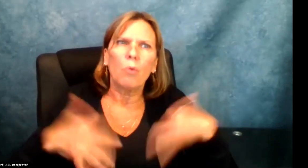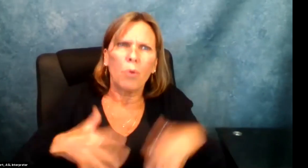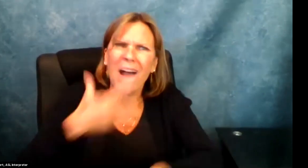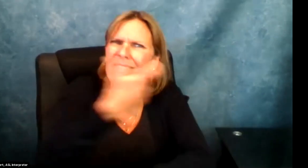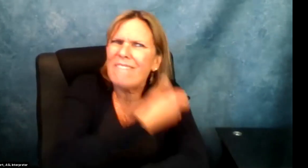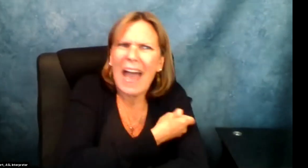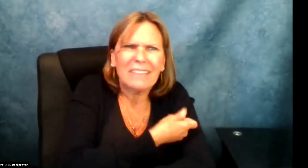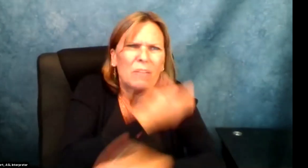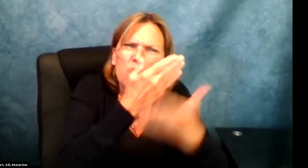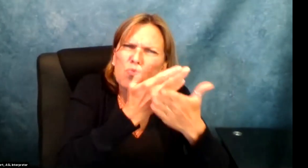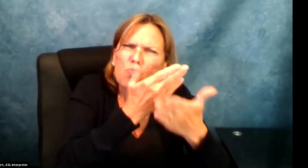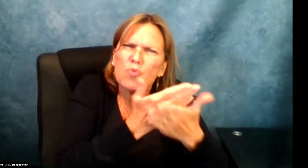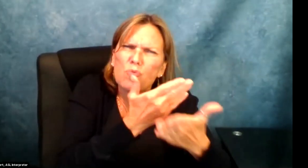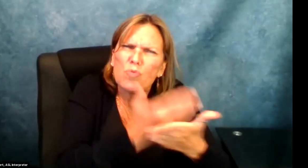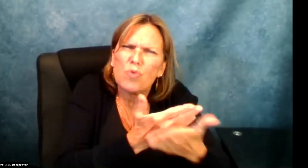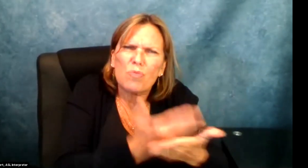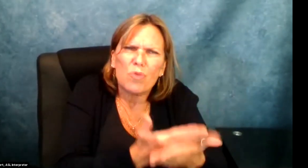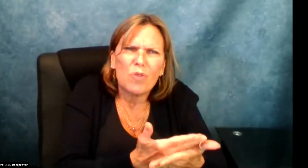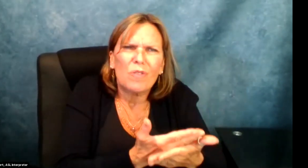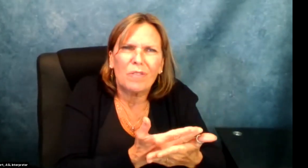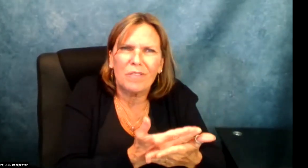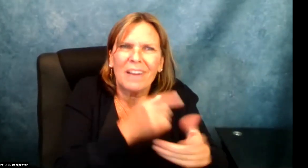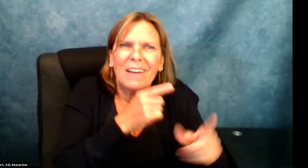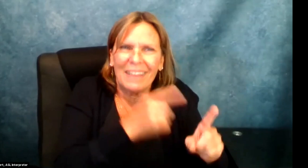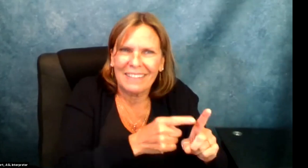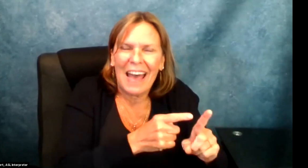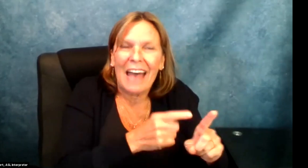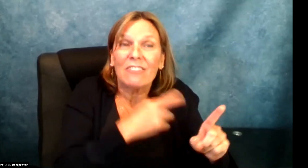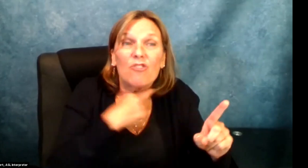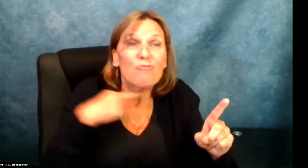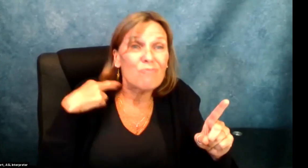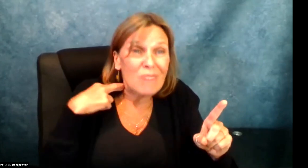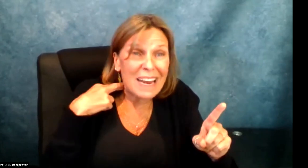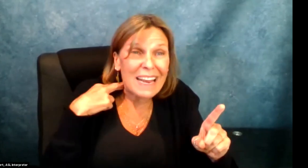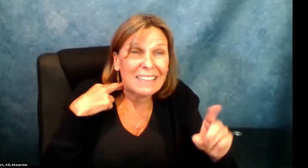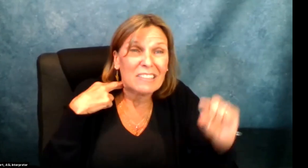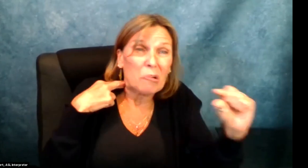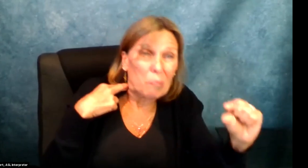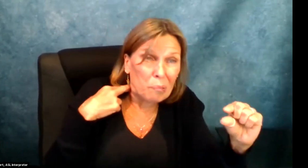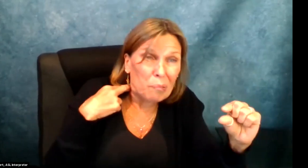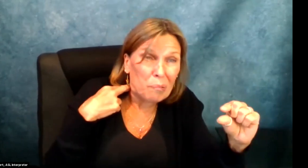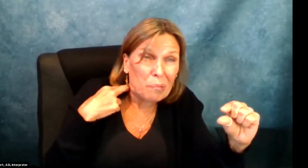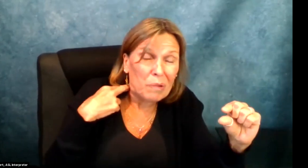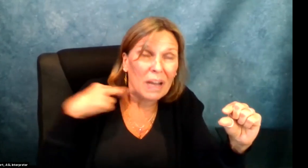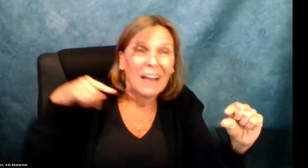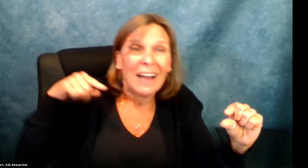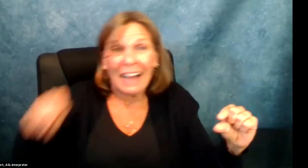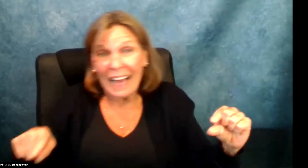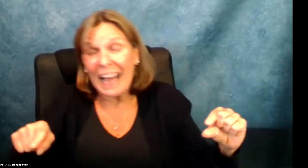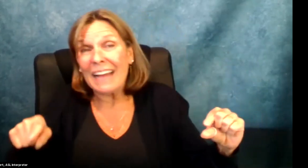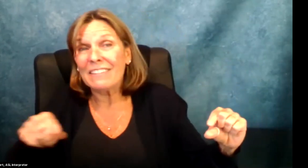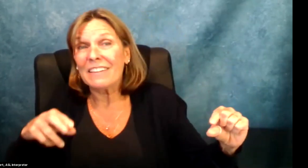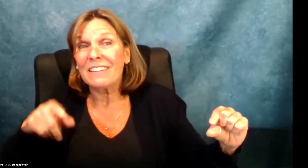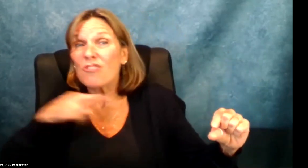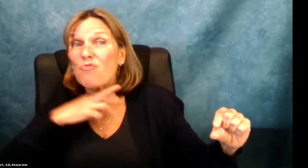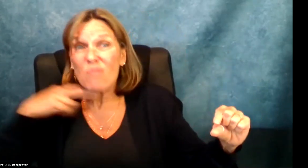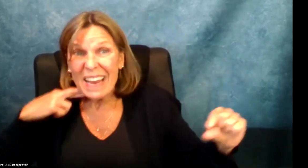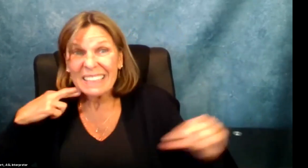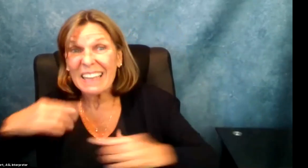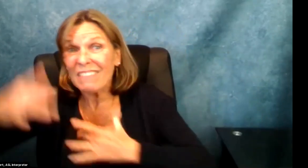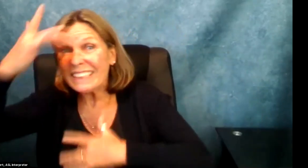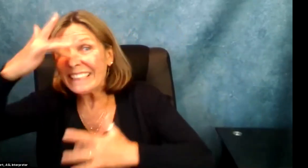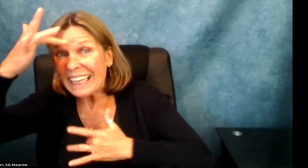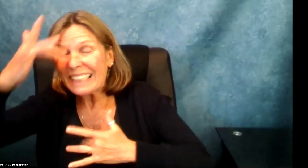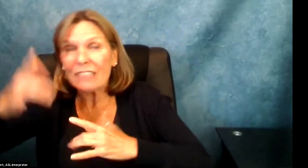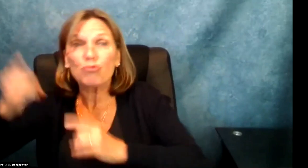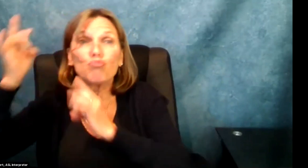right now, the data we have on the COVID-19 vaccine is showing us more efficacy, more effective treatment